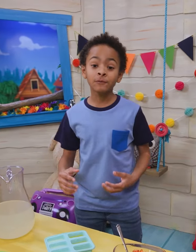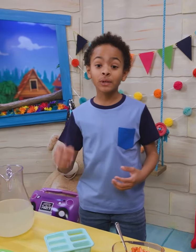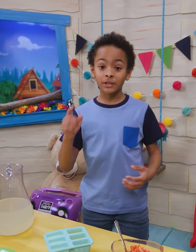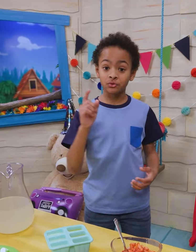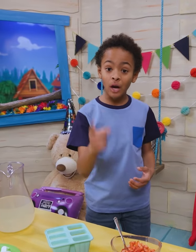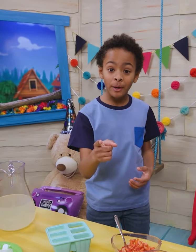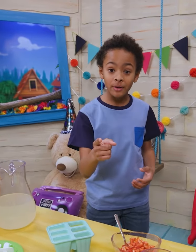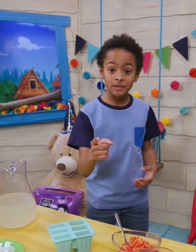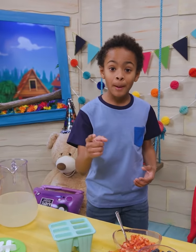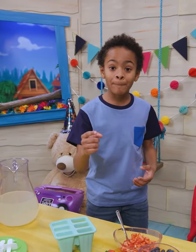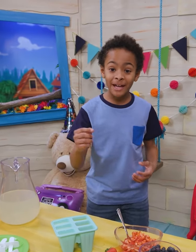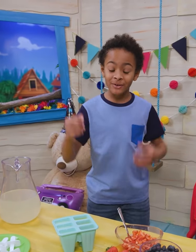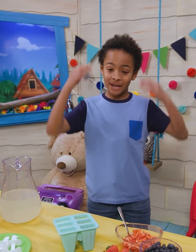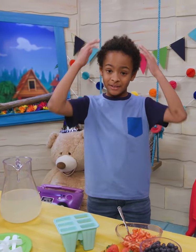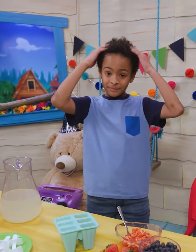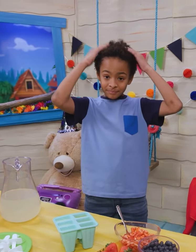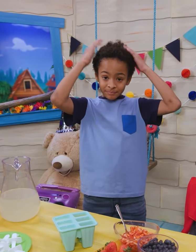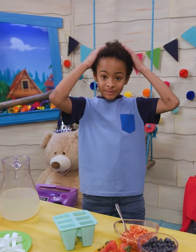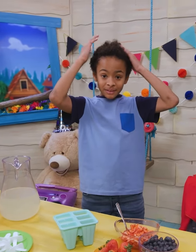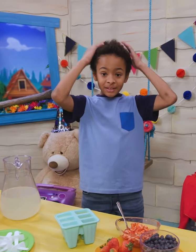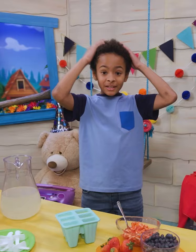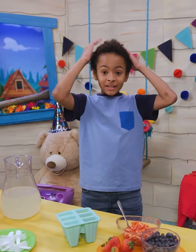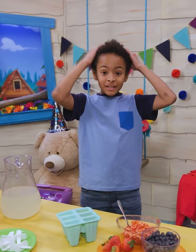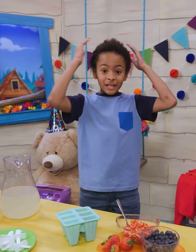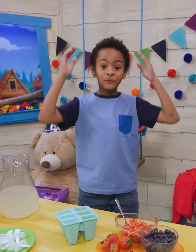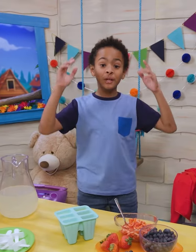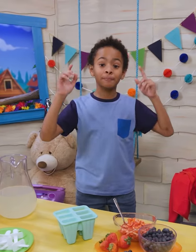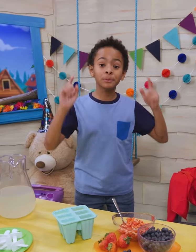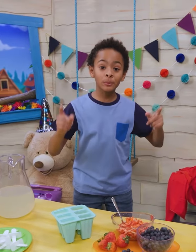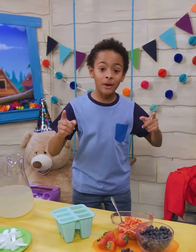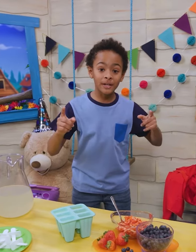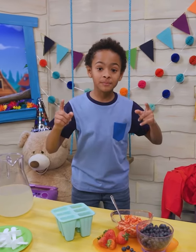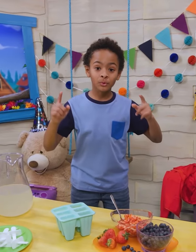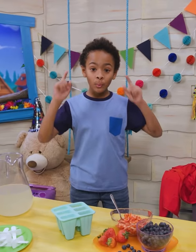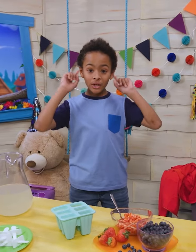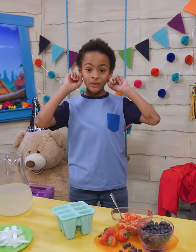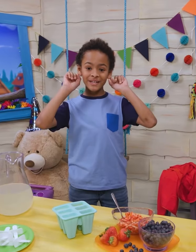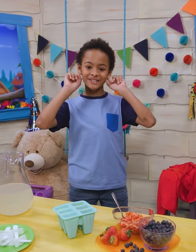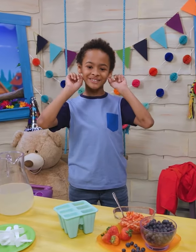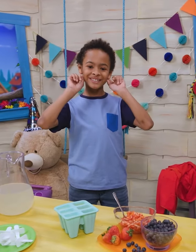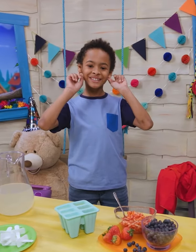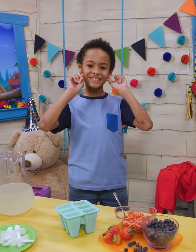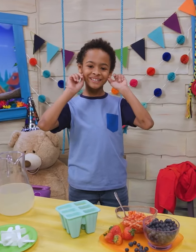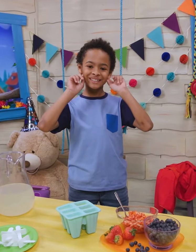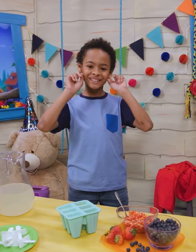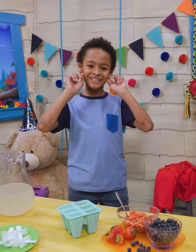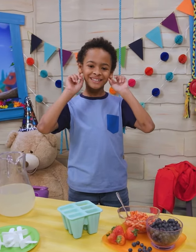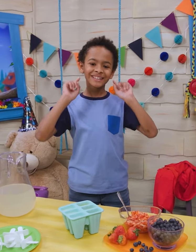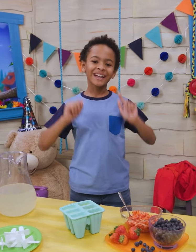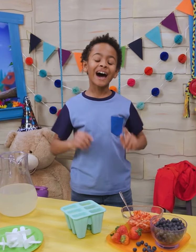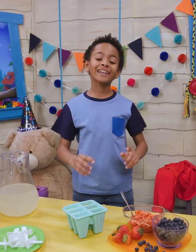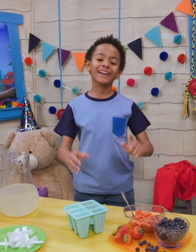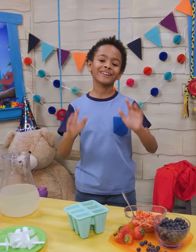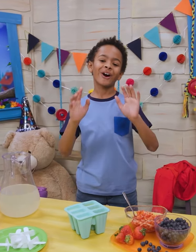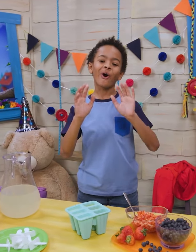you like strawberries Pat your head if you like blueberries wiggle your ears I like